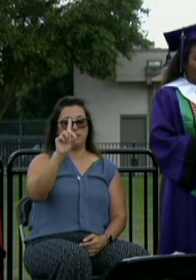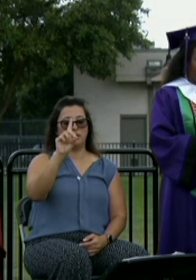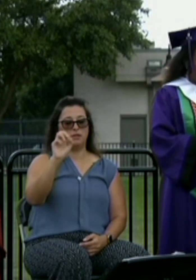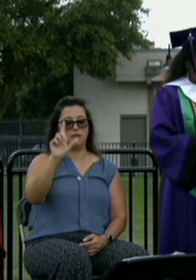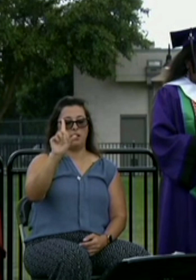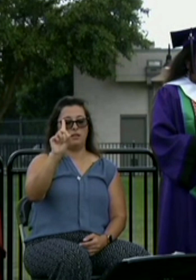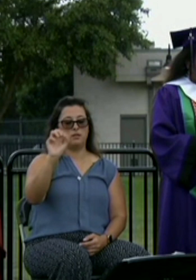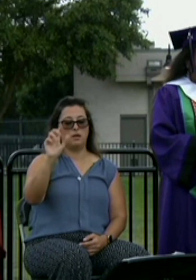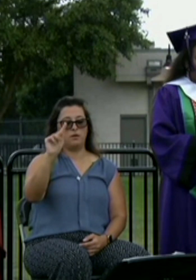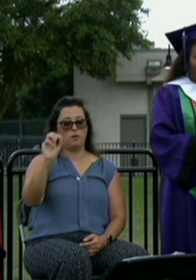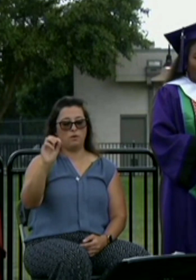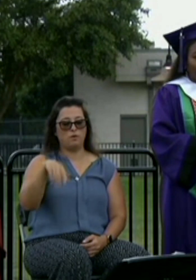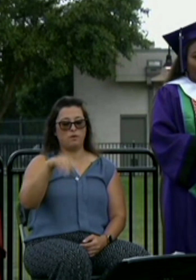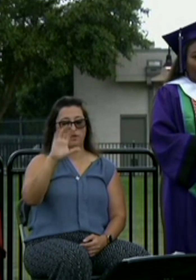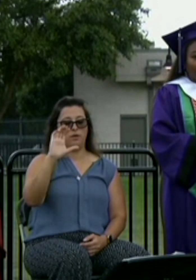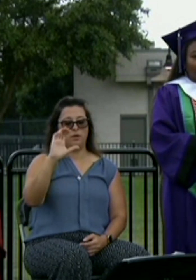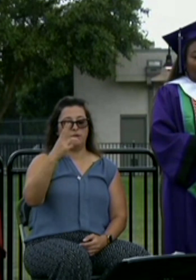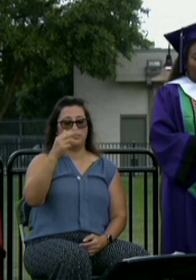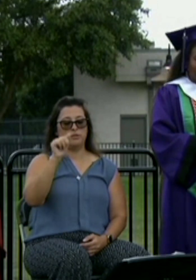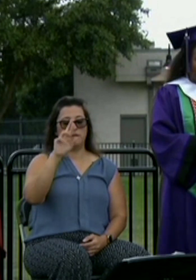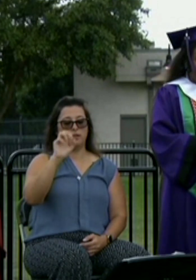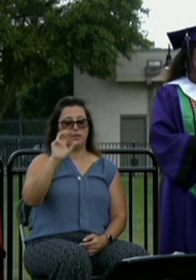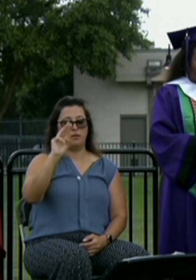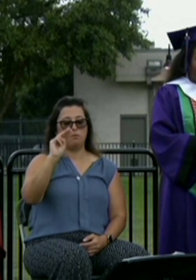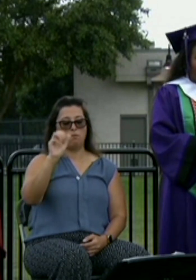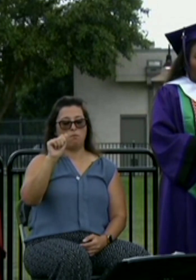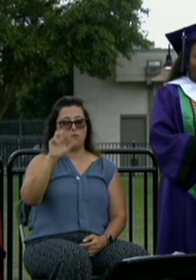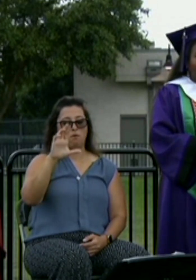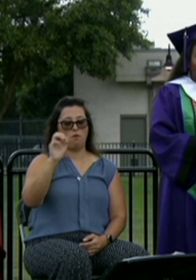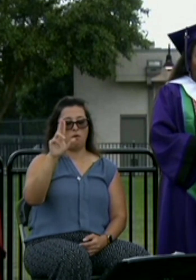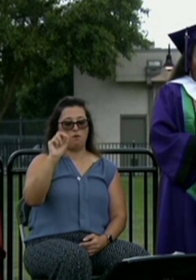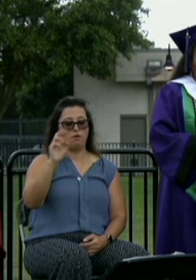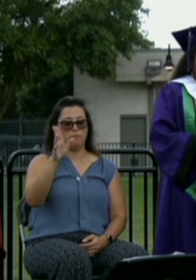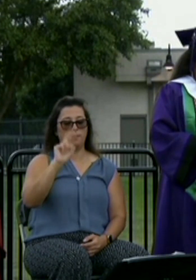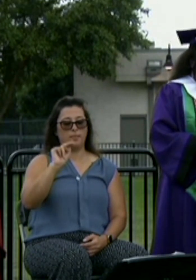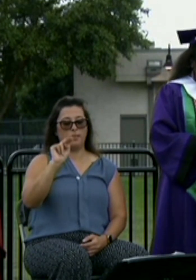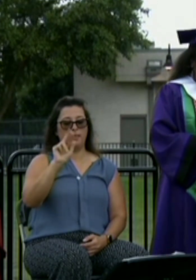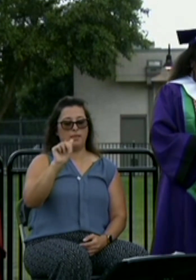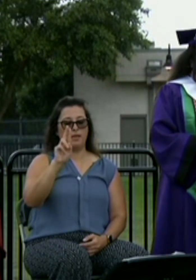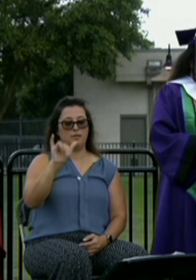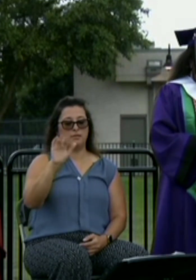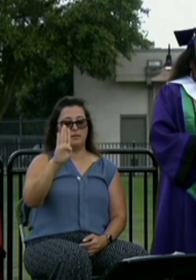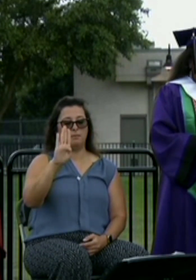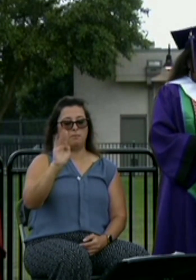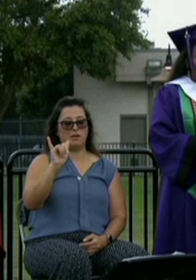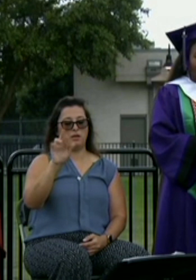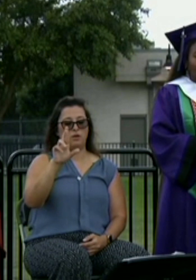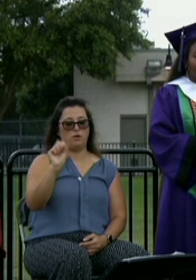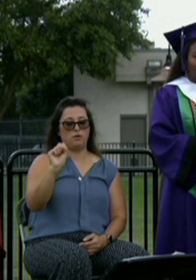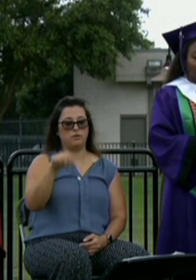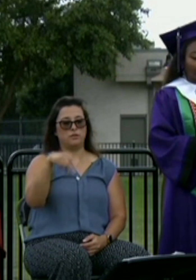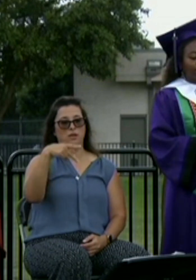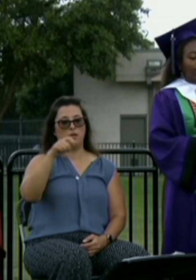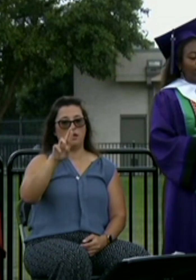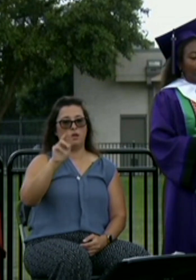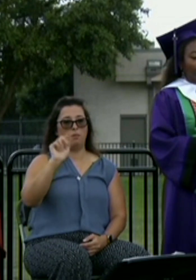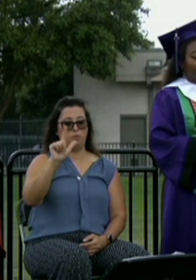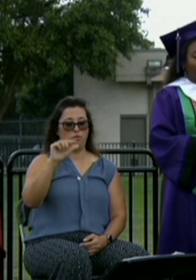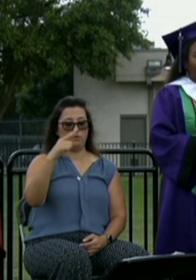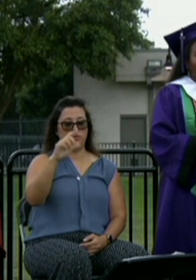Marcano, Brian Banks, Nancy Byers, April